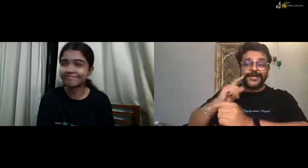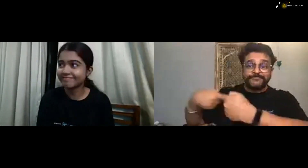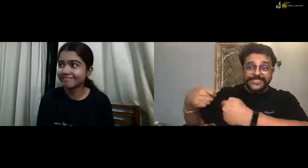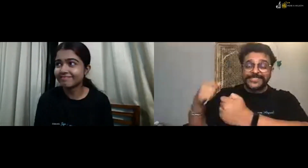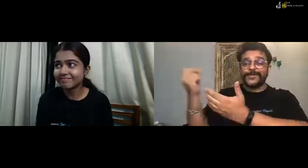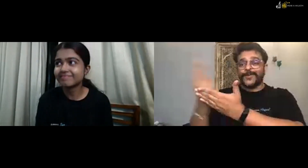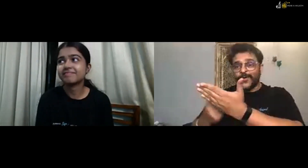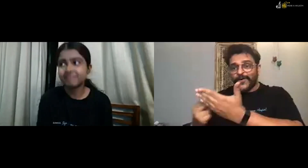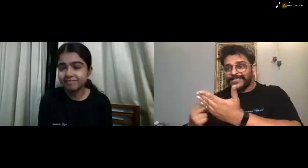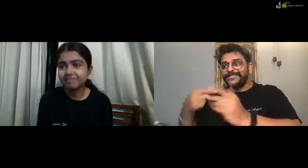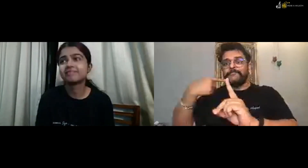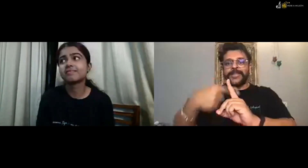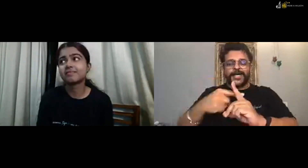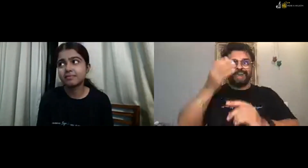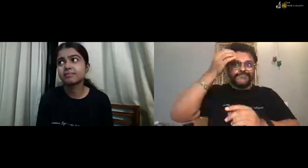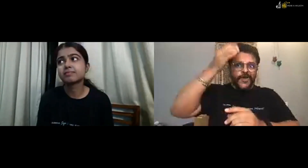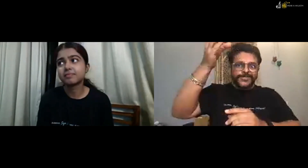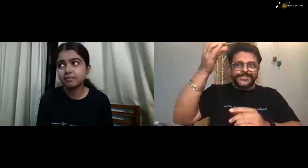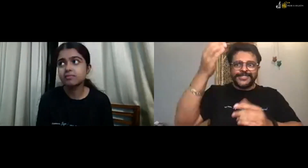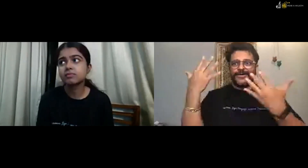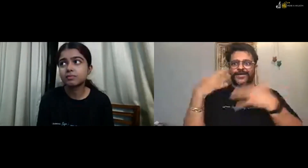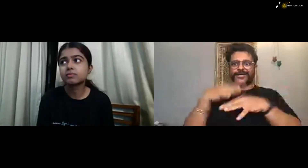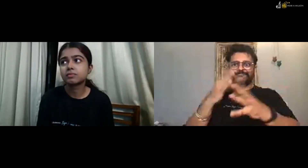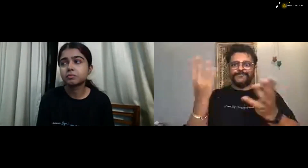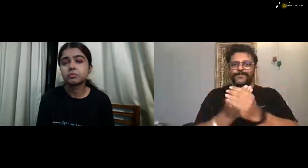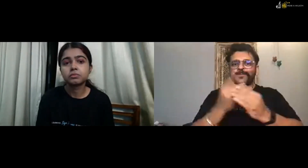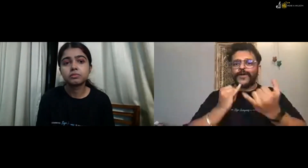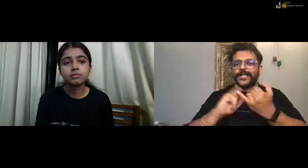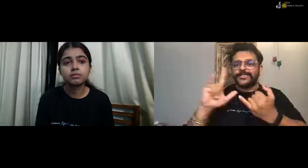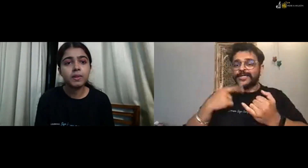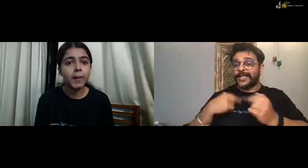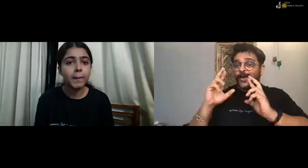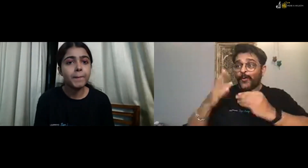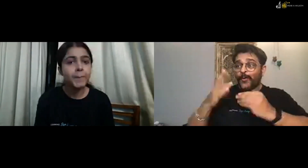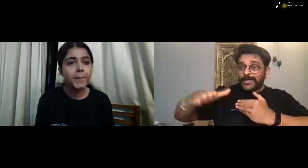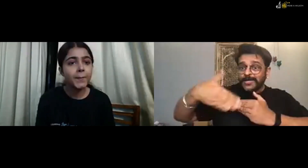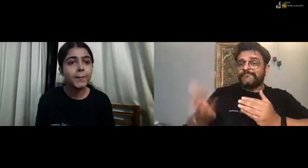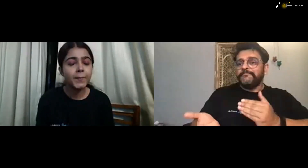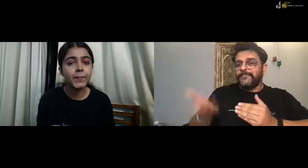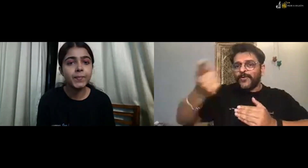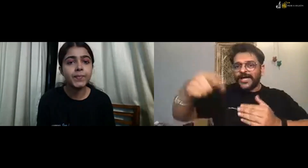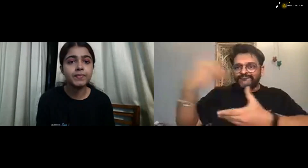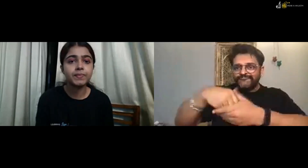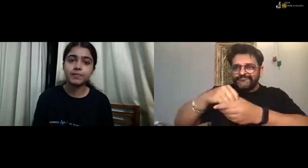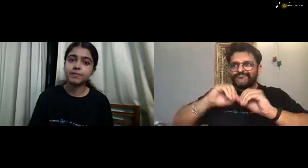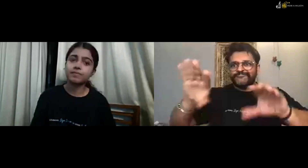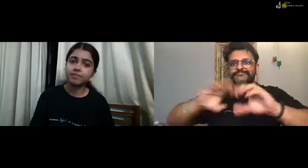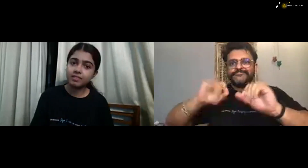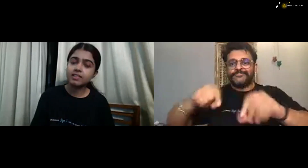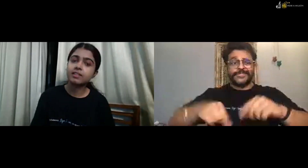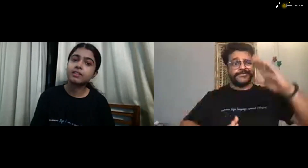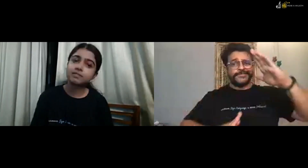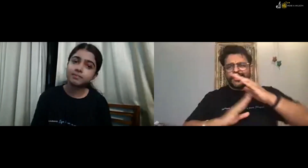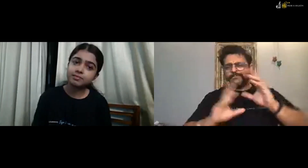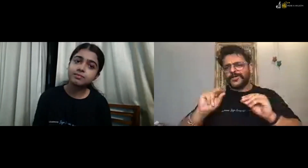the t-shirt for us, supporting a deaf business, supporting deaf artists, supporting the concept of inclusion with ISL, and hopefully